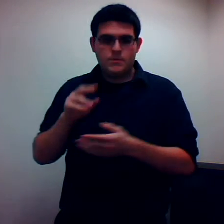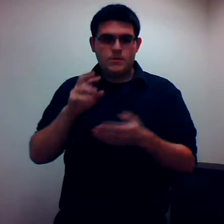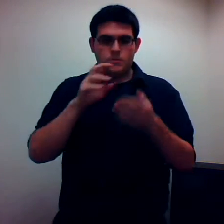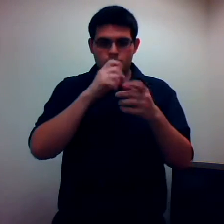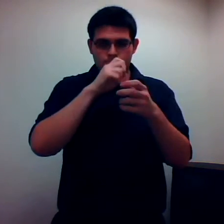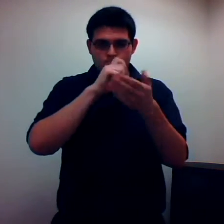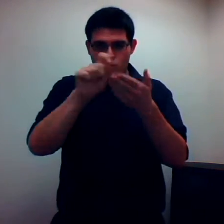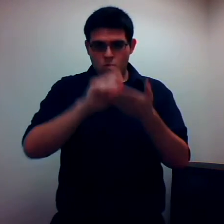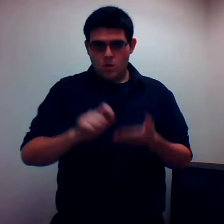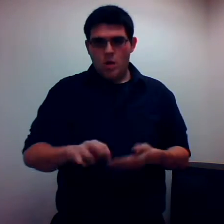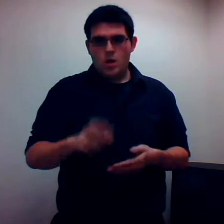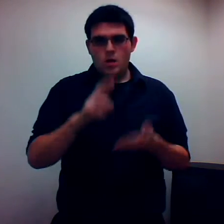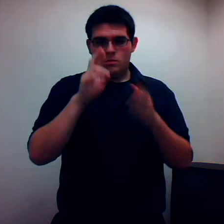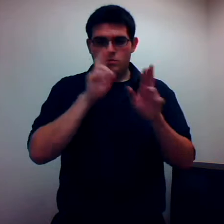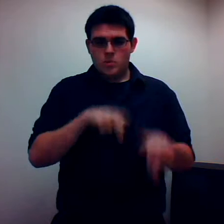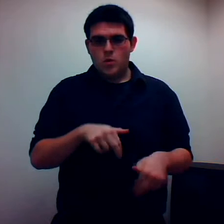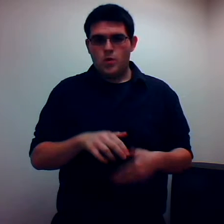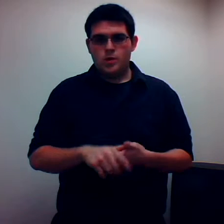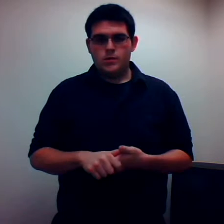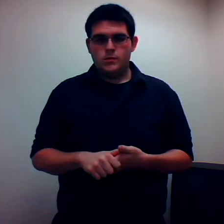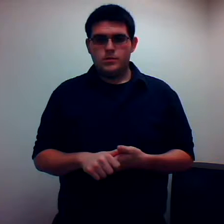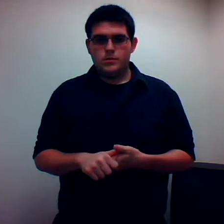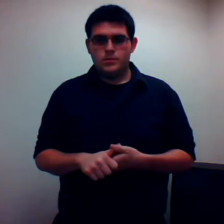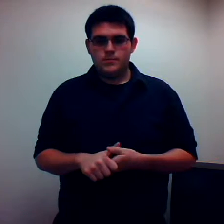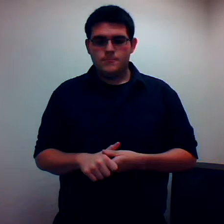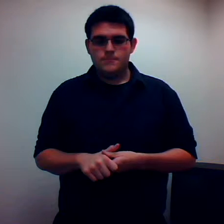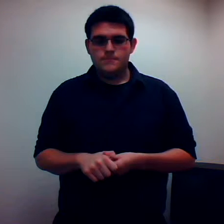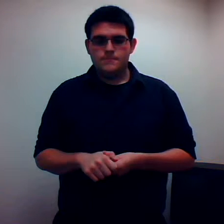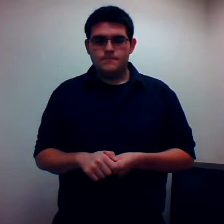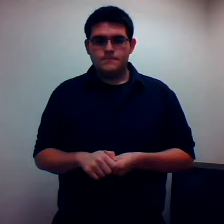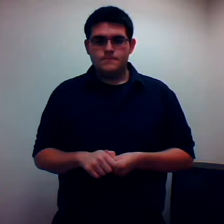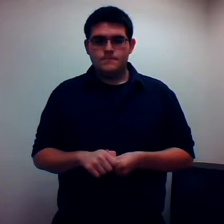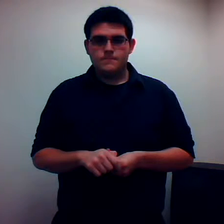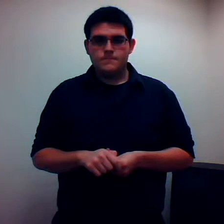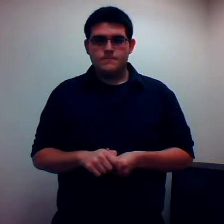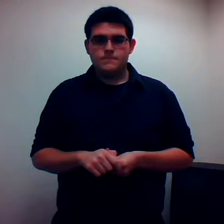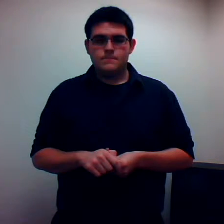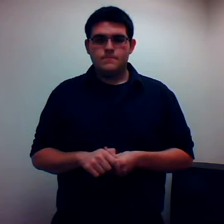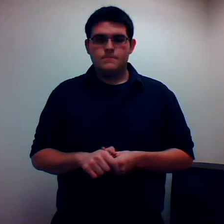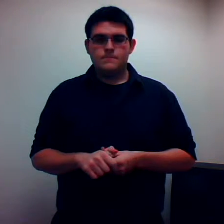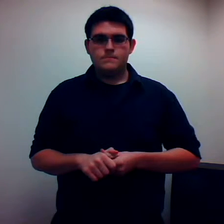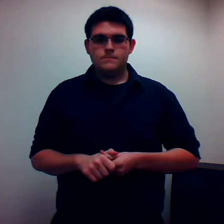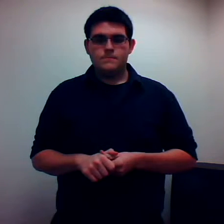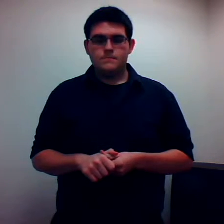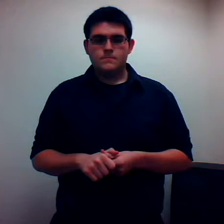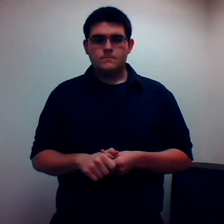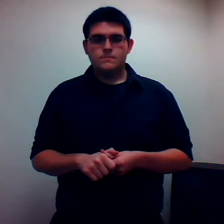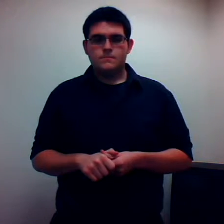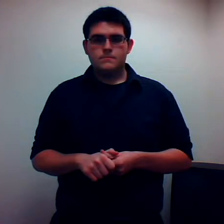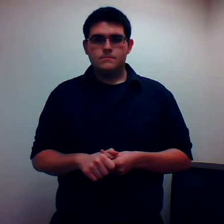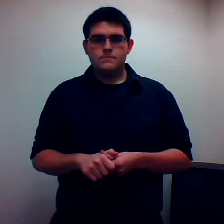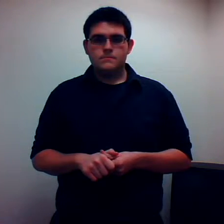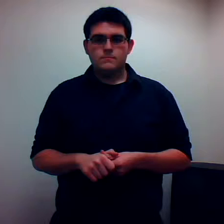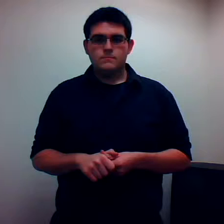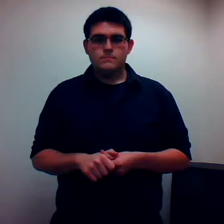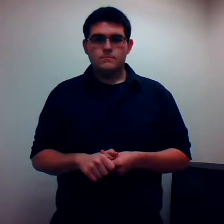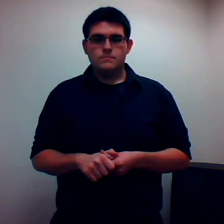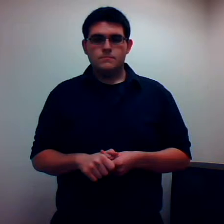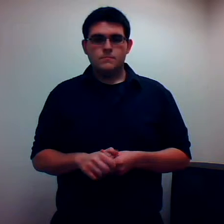report, and under that you can put both of the articles' information on that issue. And so they start to think about